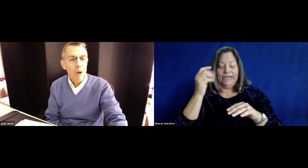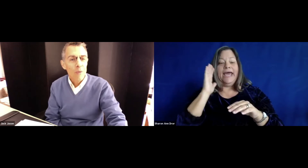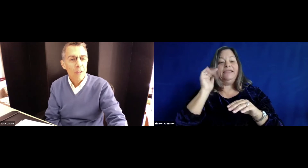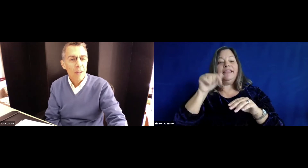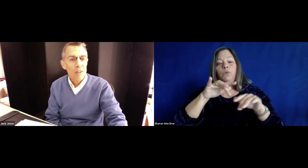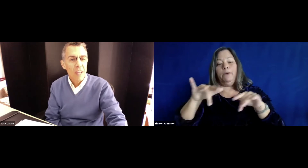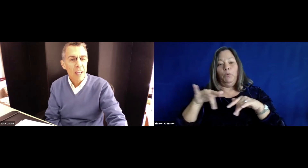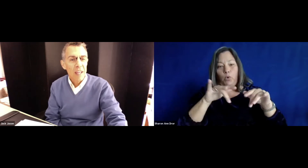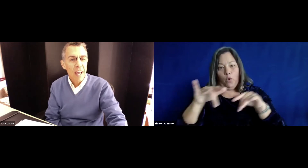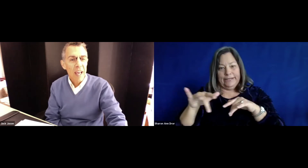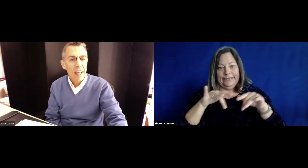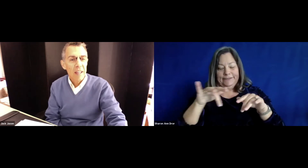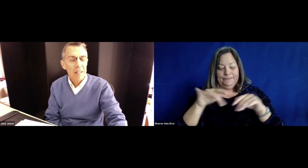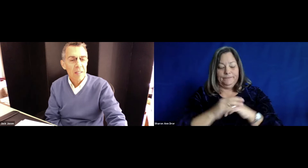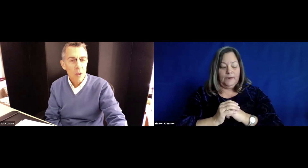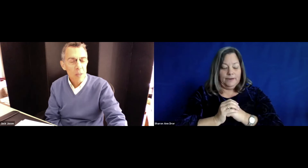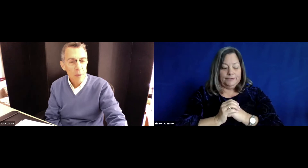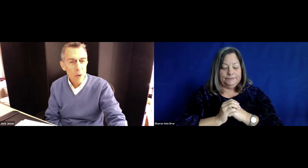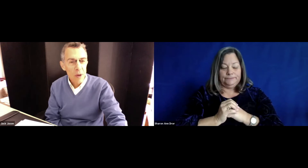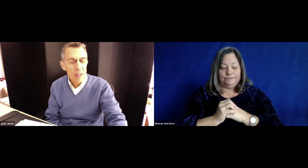you'll understand, and this is going to be recorded.